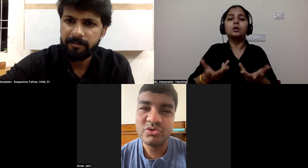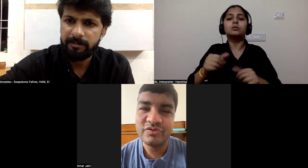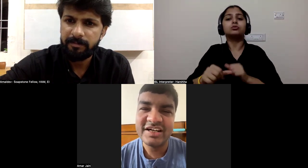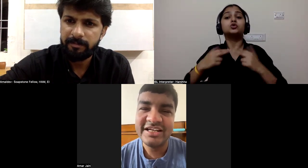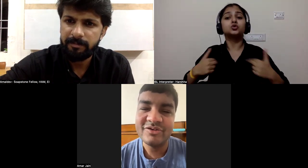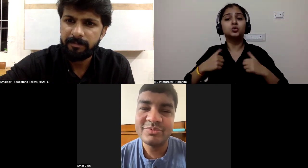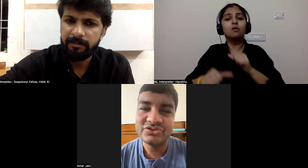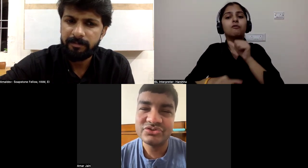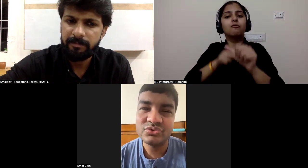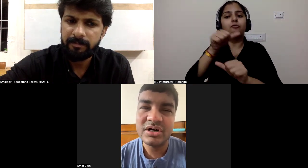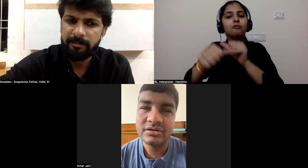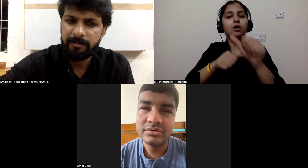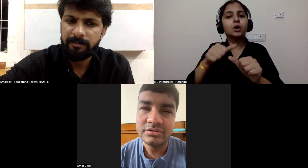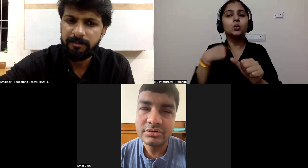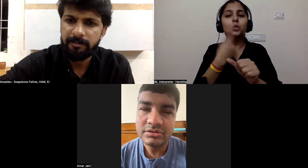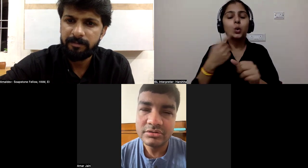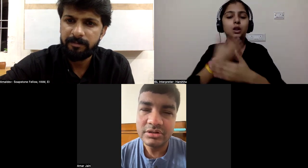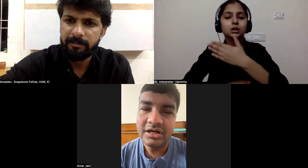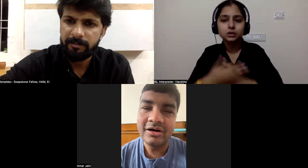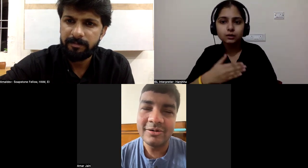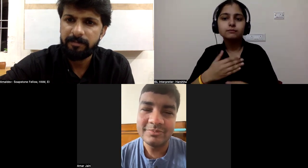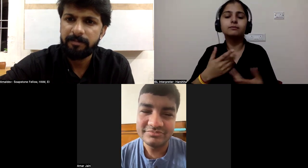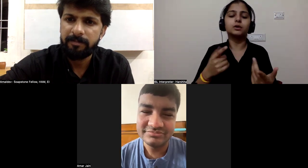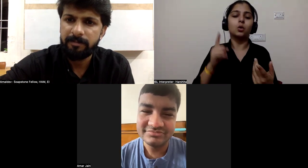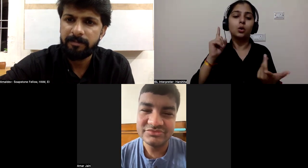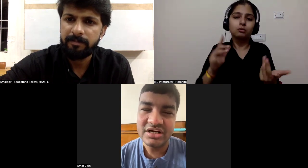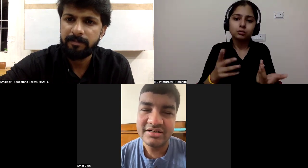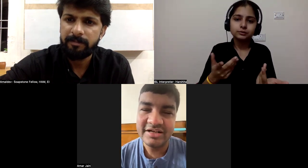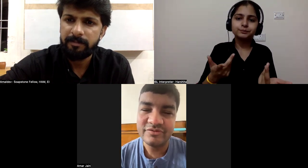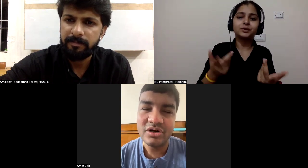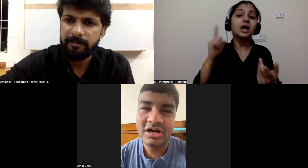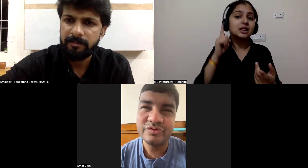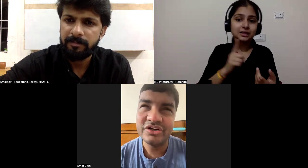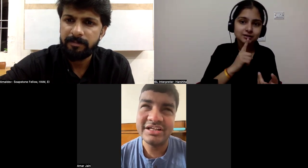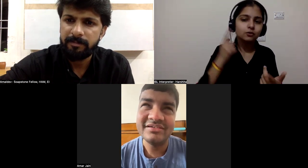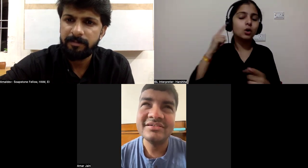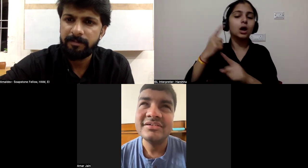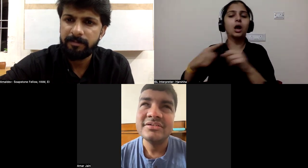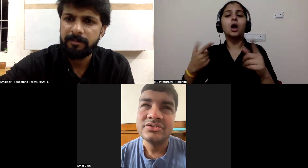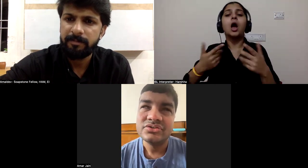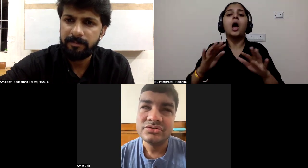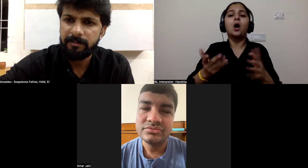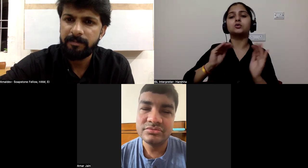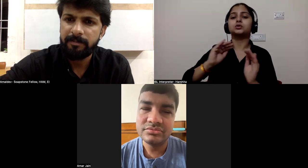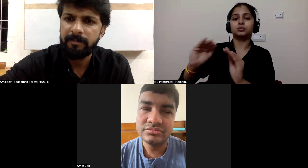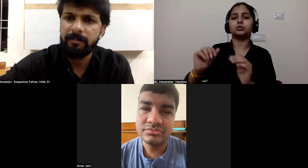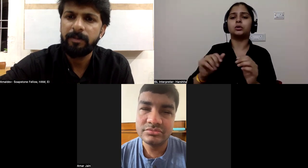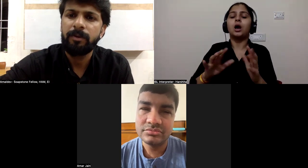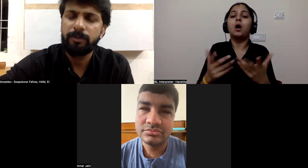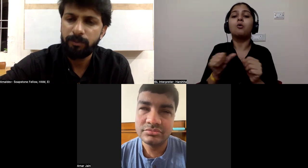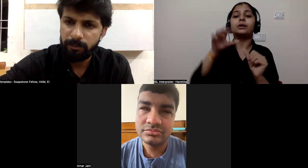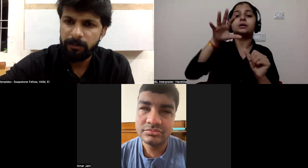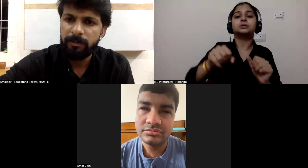processes more friendly for persons who are uh, deaf or hard of hearing.